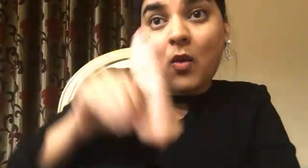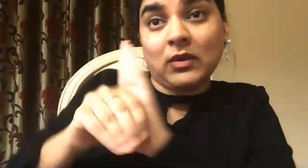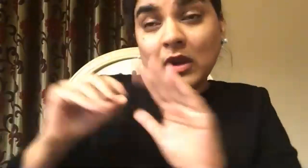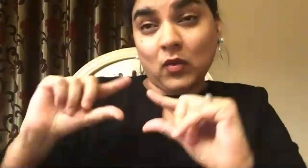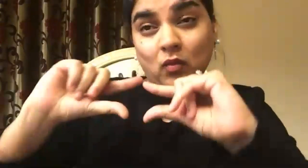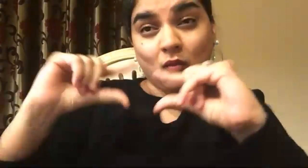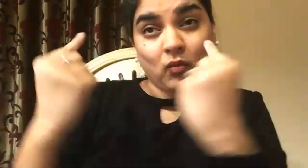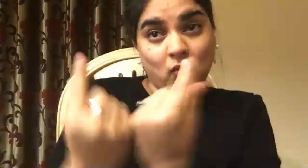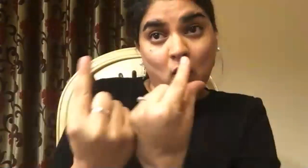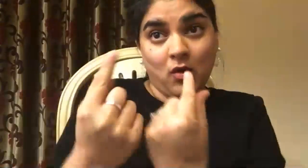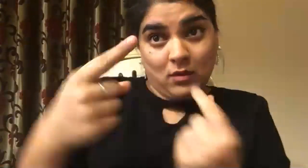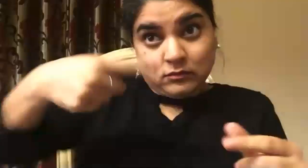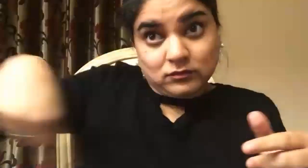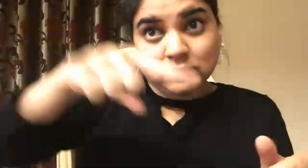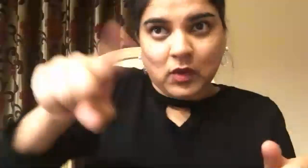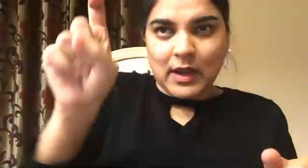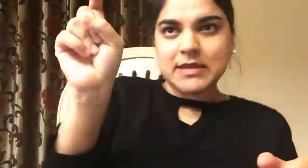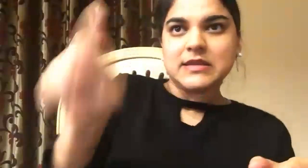You know, for even our group, my Orlando group,